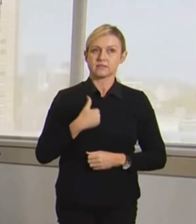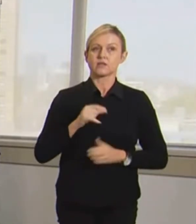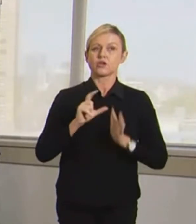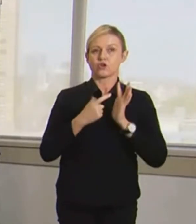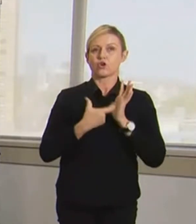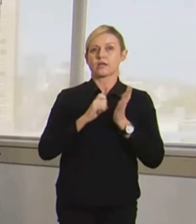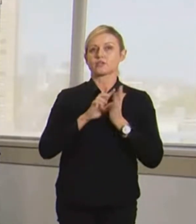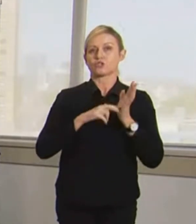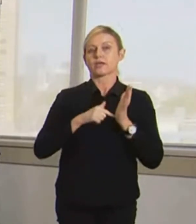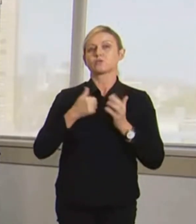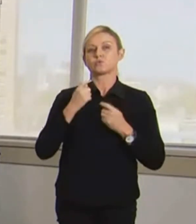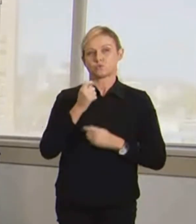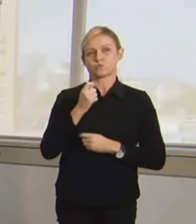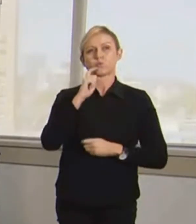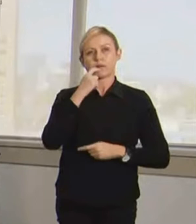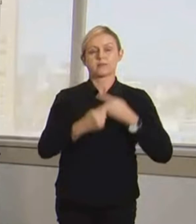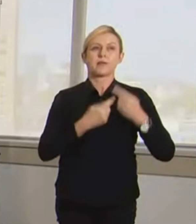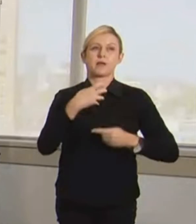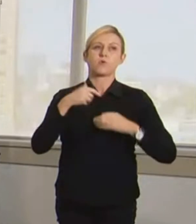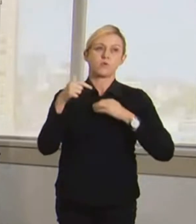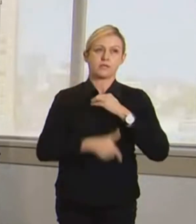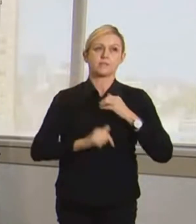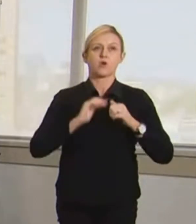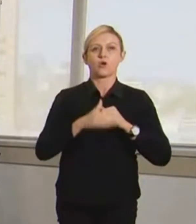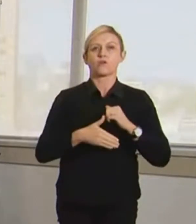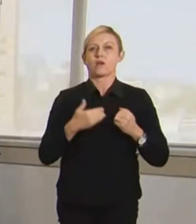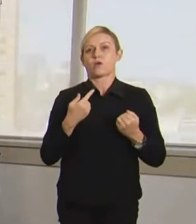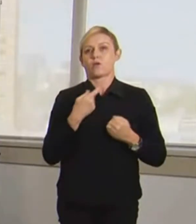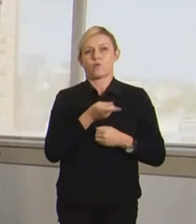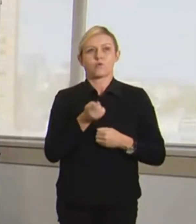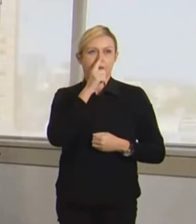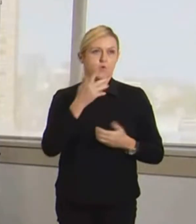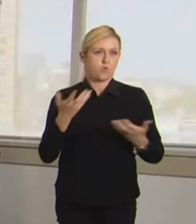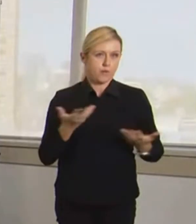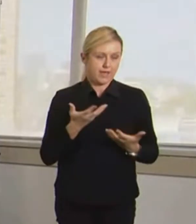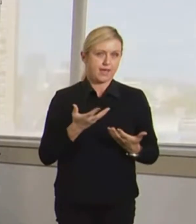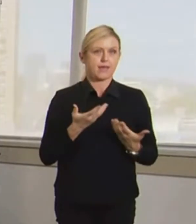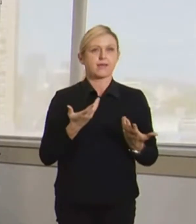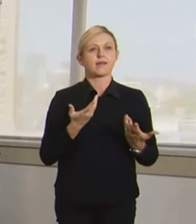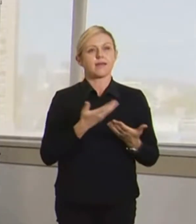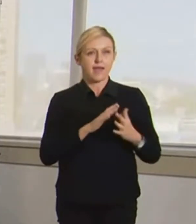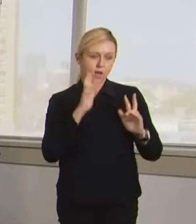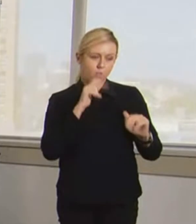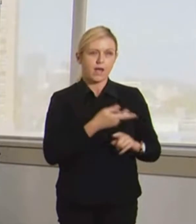few words about that and just give more details on where those people are and how they're being managed.